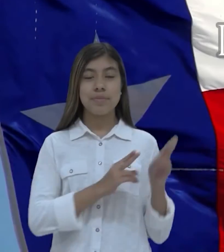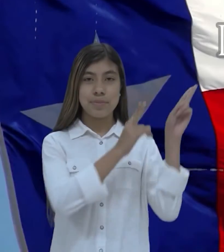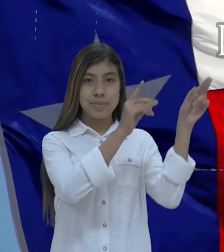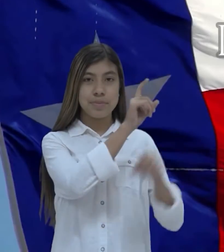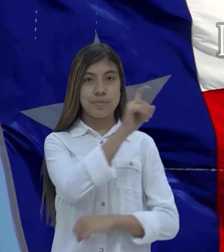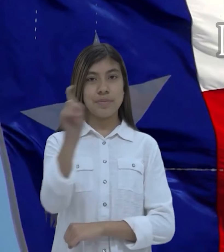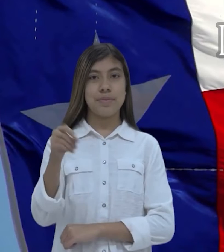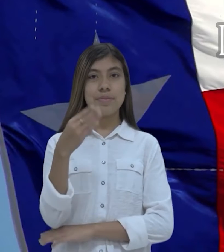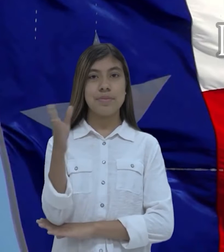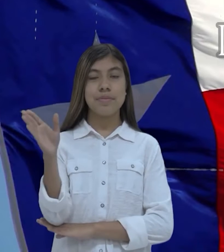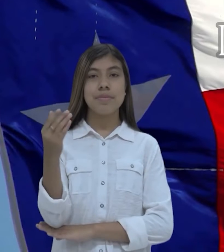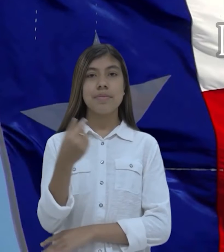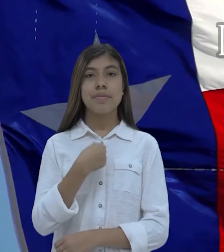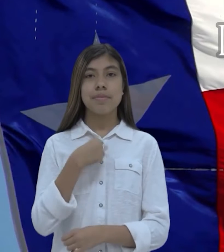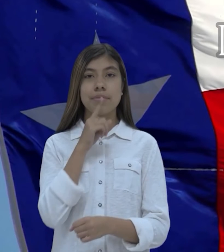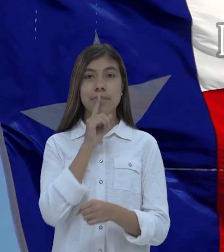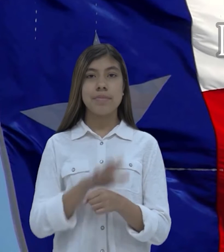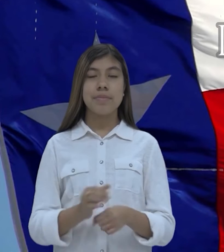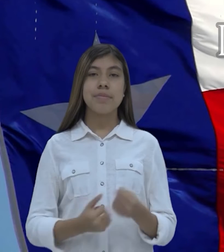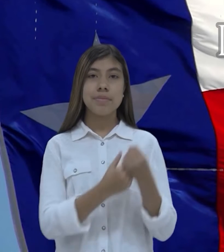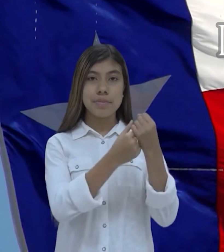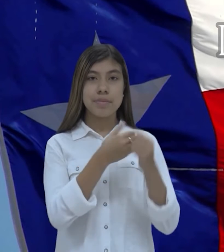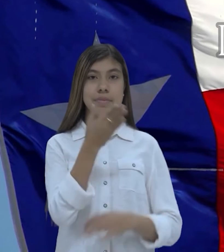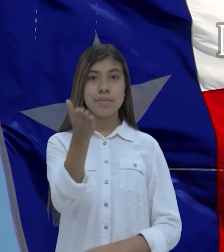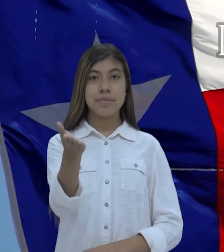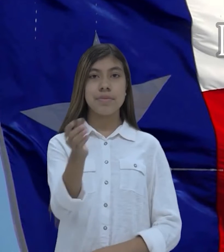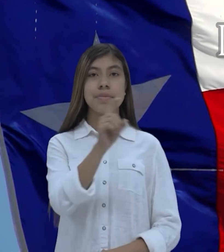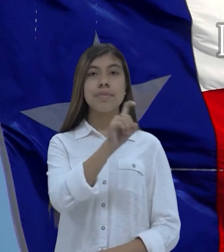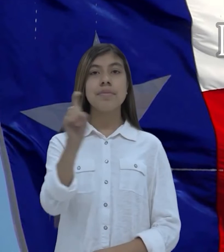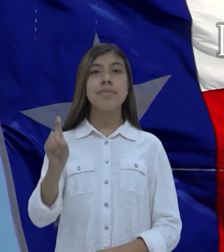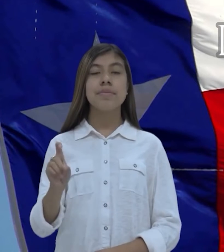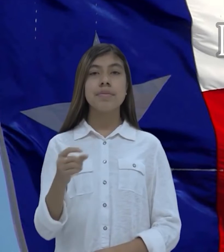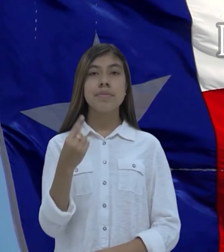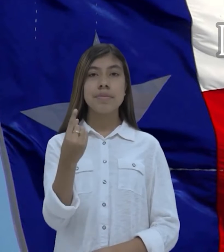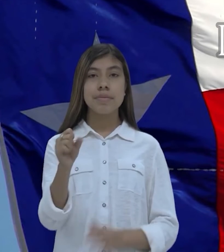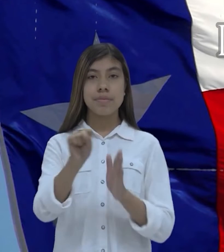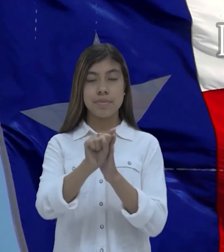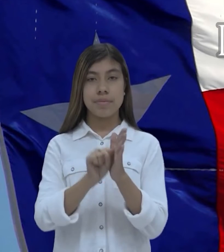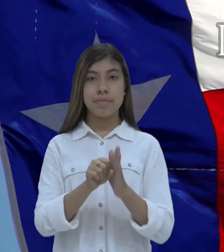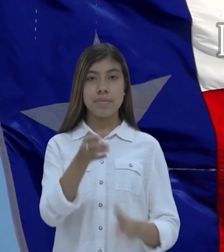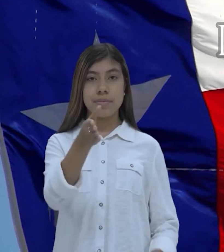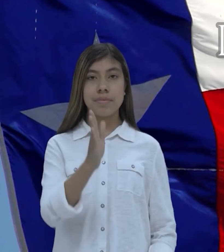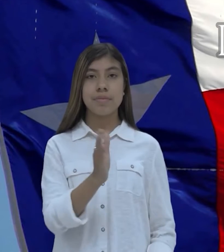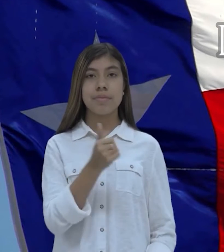the Texas flag. I pledge allegiance to thee, Texas, one state, under